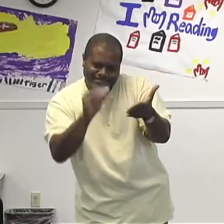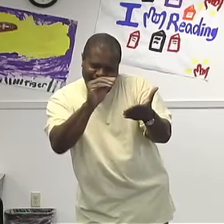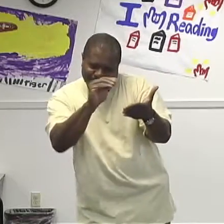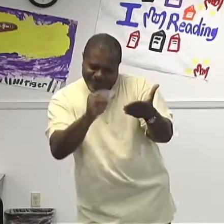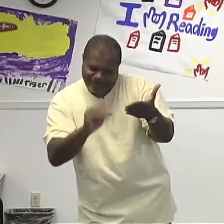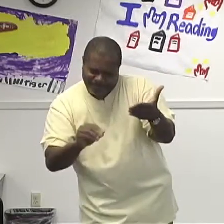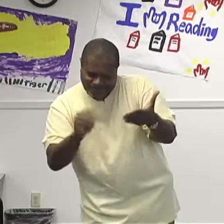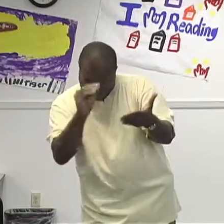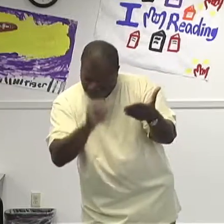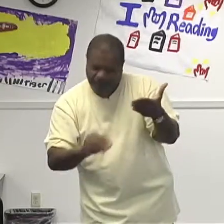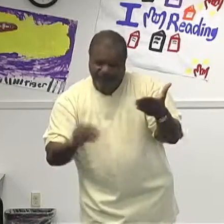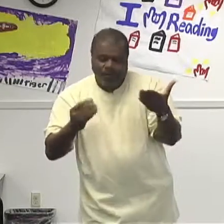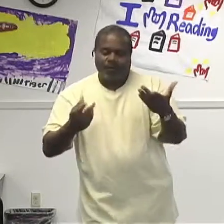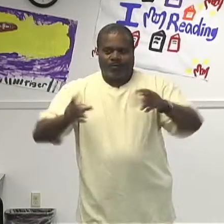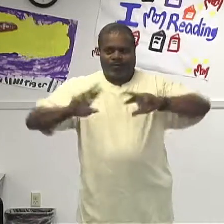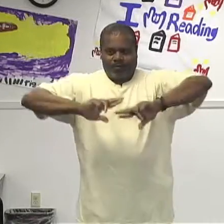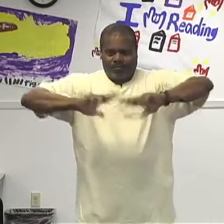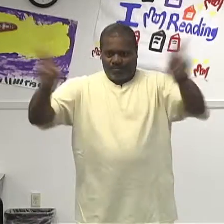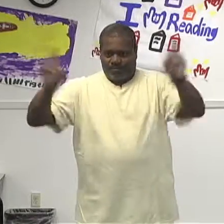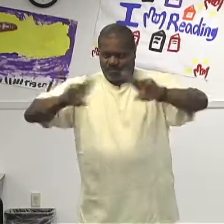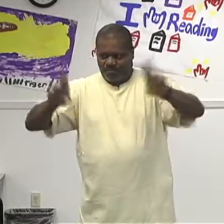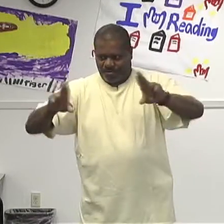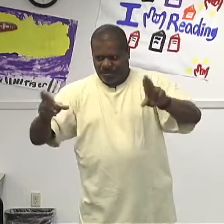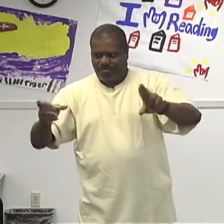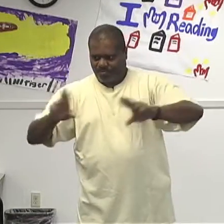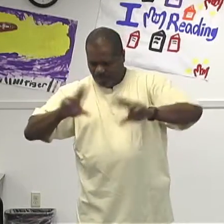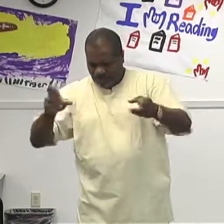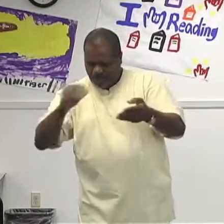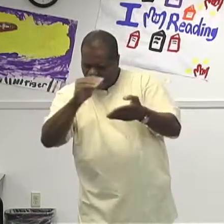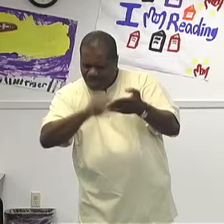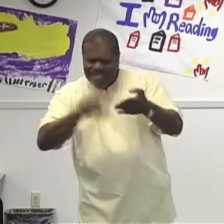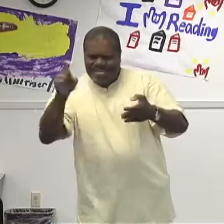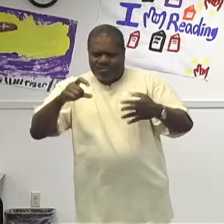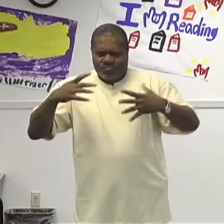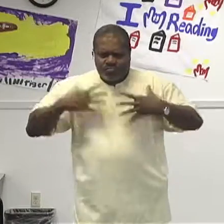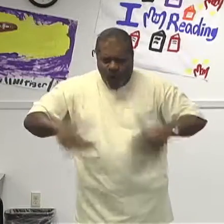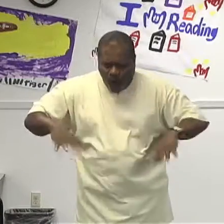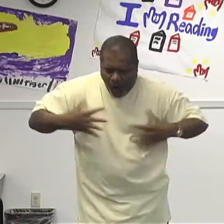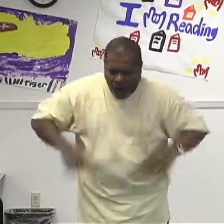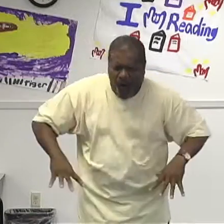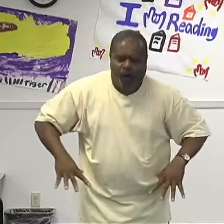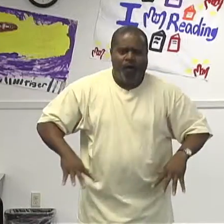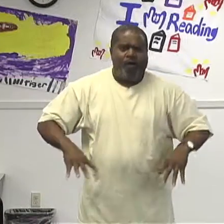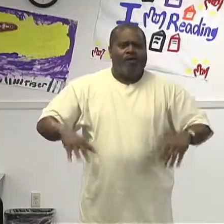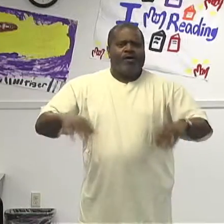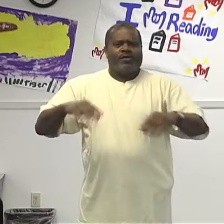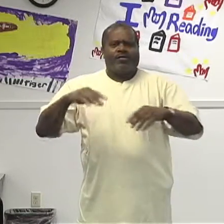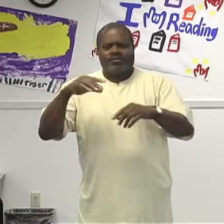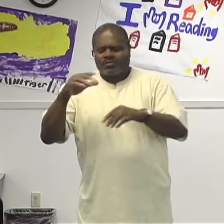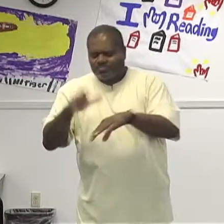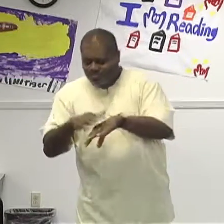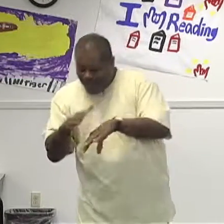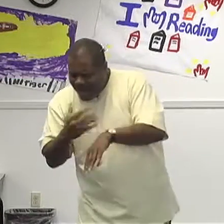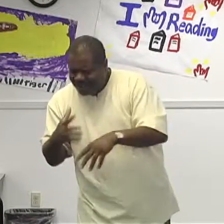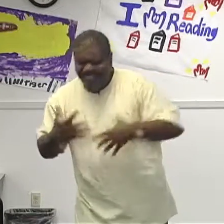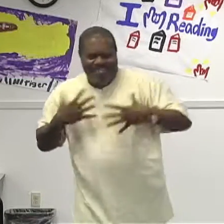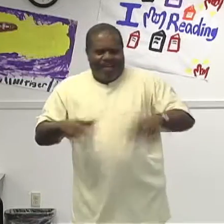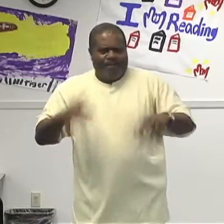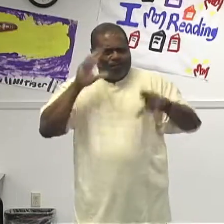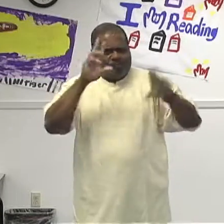So we went back and met with the social worker again, and we discussed everything that I would need to prepare to move to the school. One of the things I